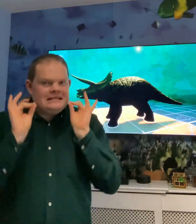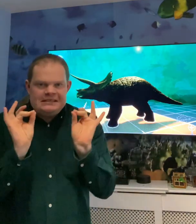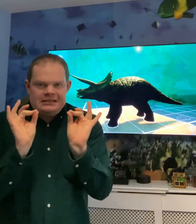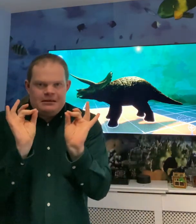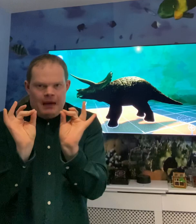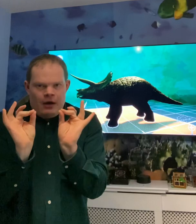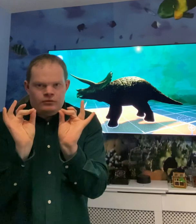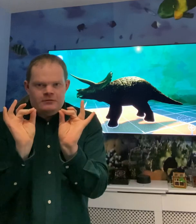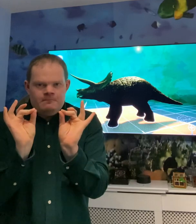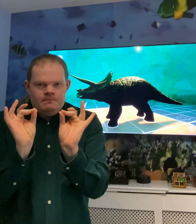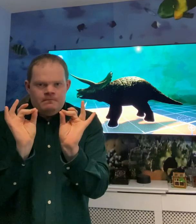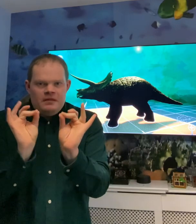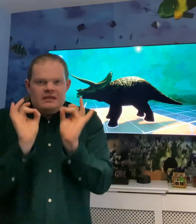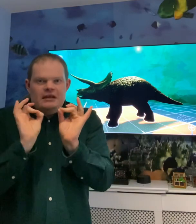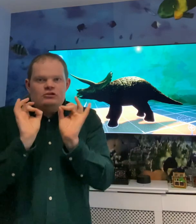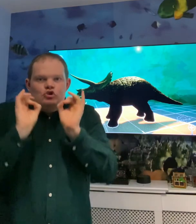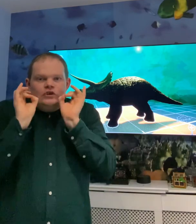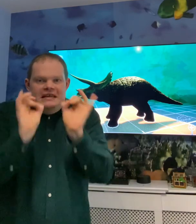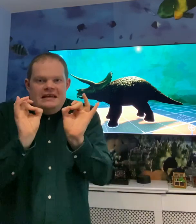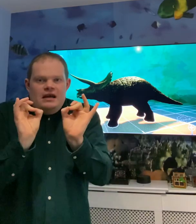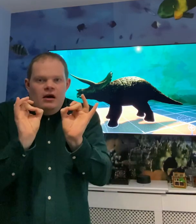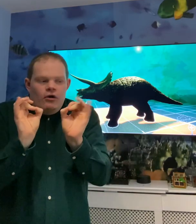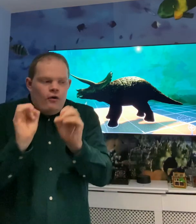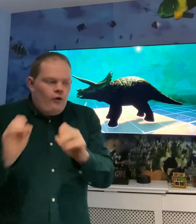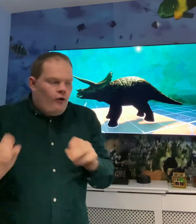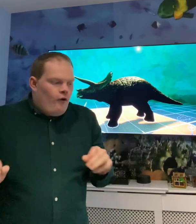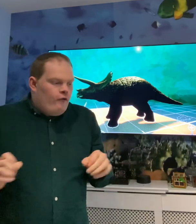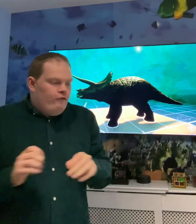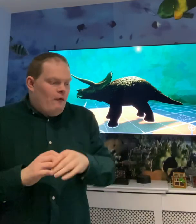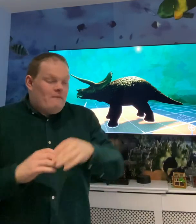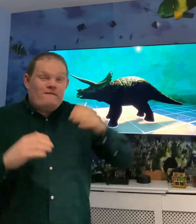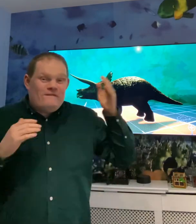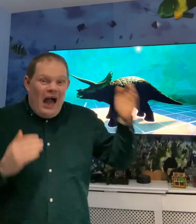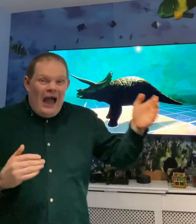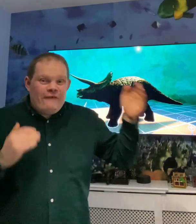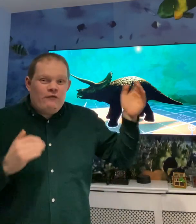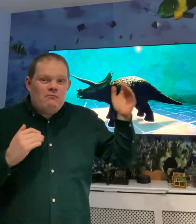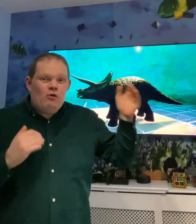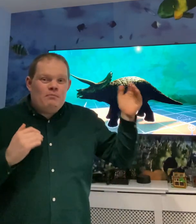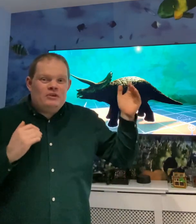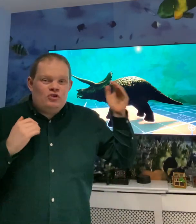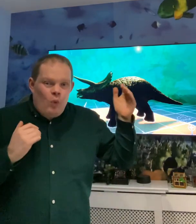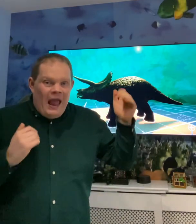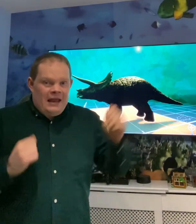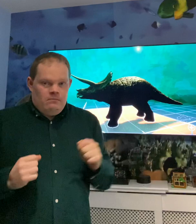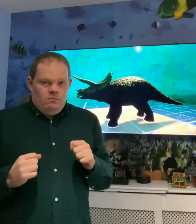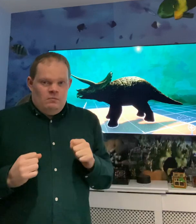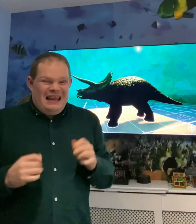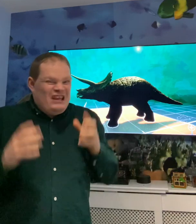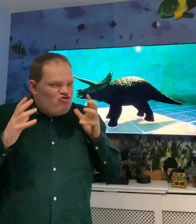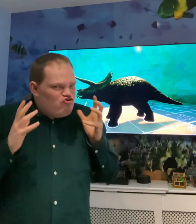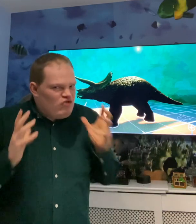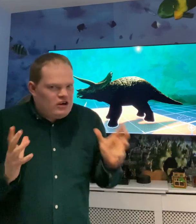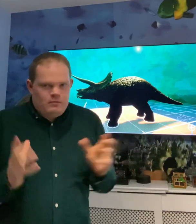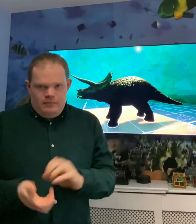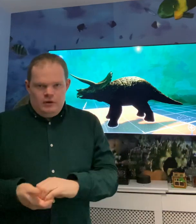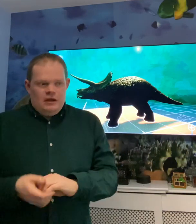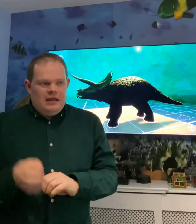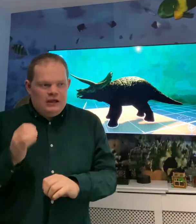explicit amount. They literally could hear from 5 football pitches away. Incredible,